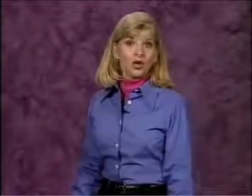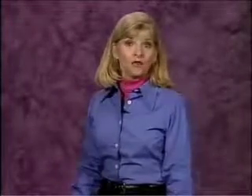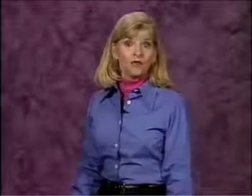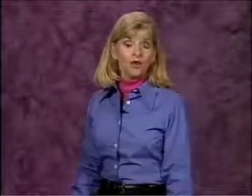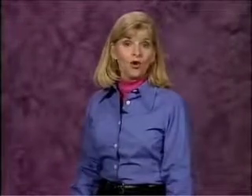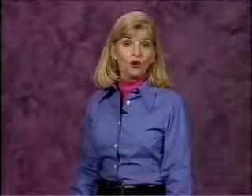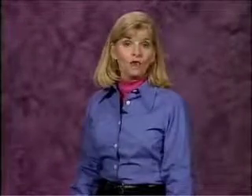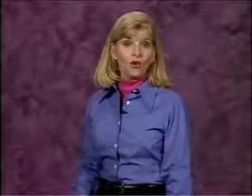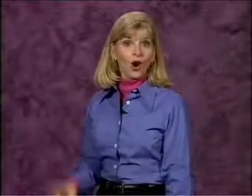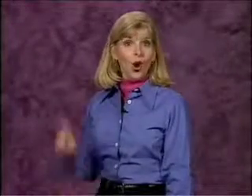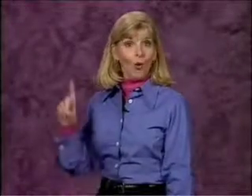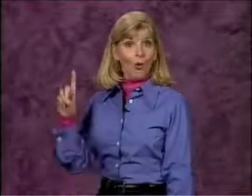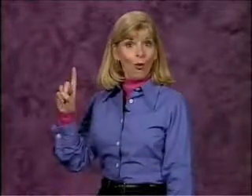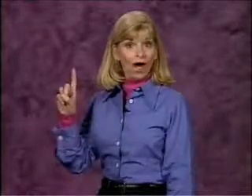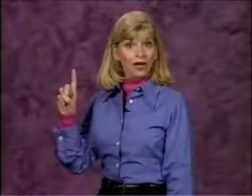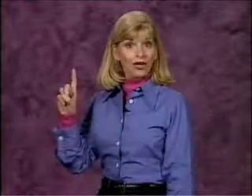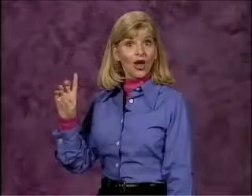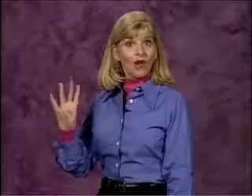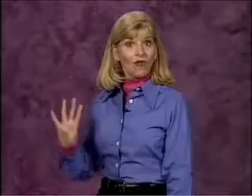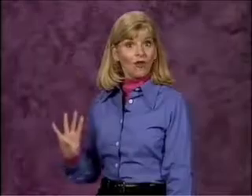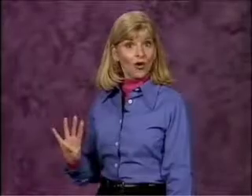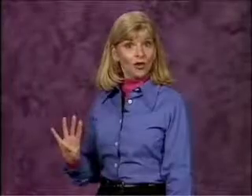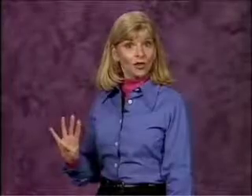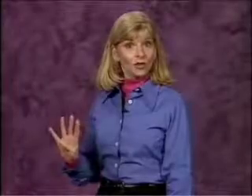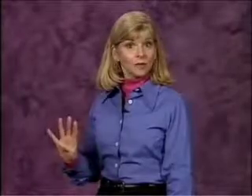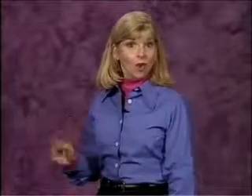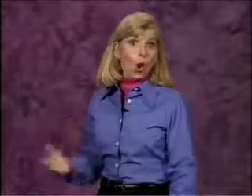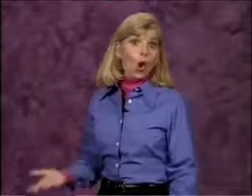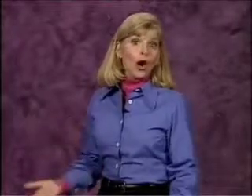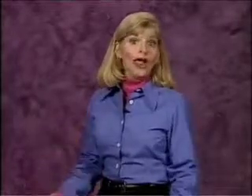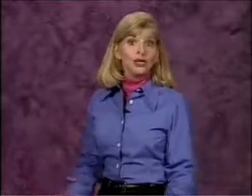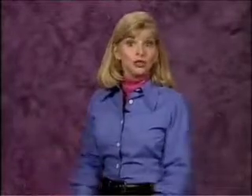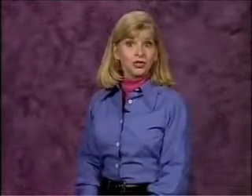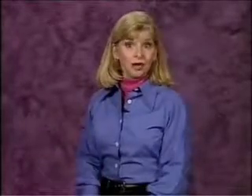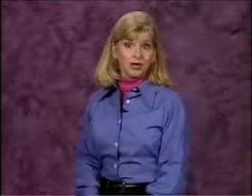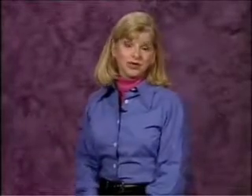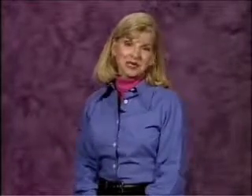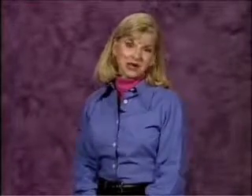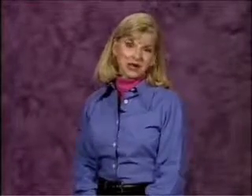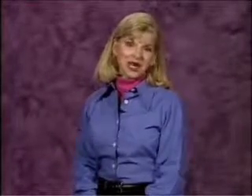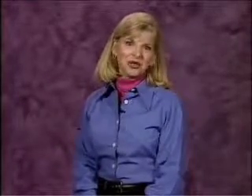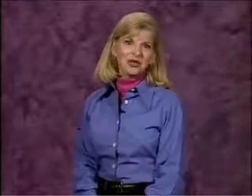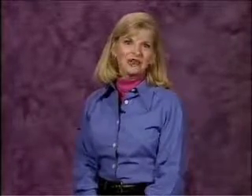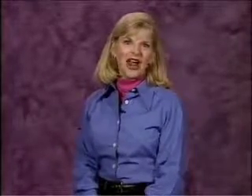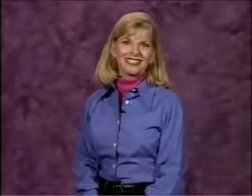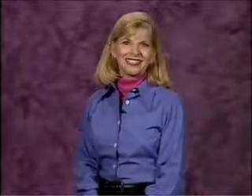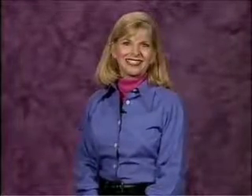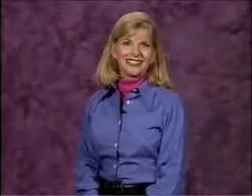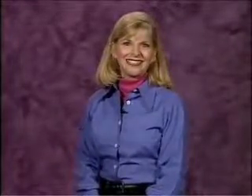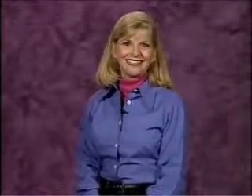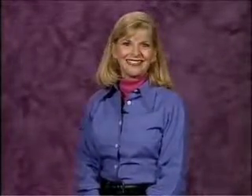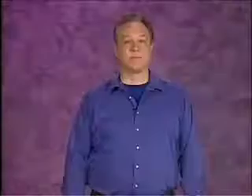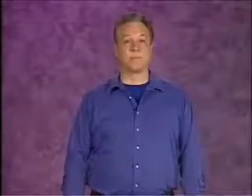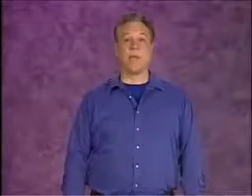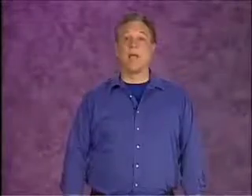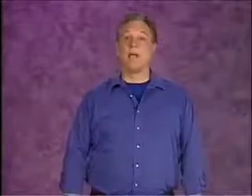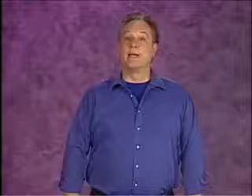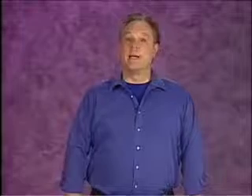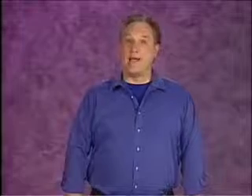over 4 for 1/4. Or any two numbers that are in your fraction.